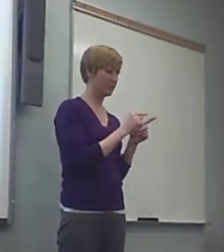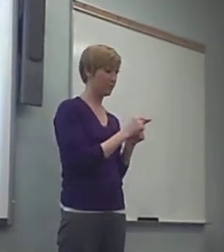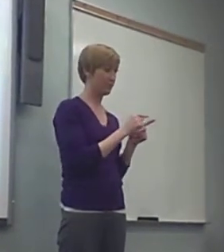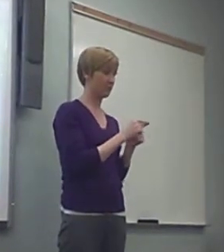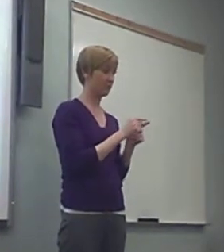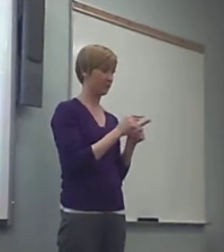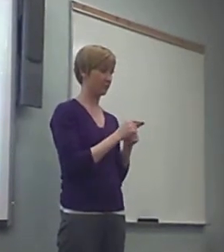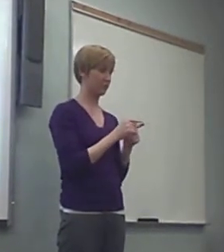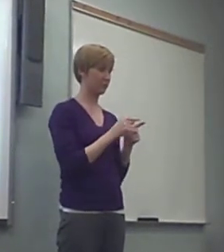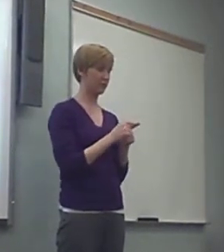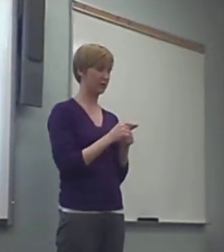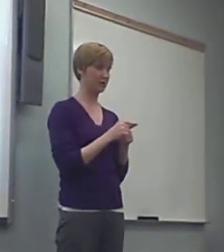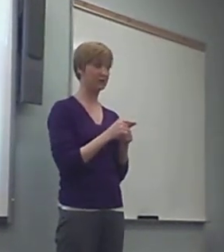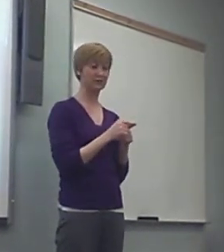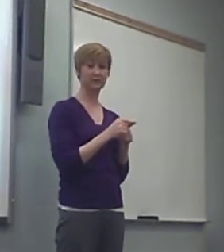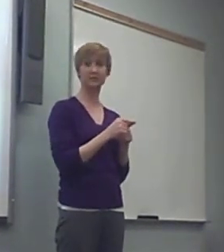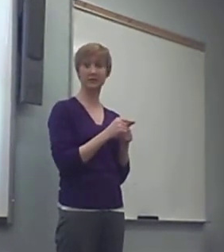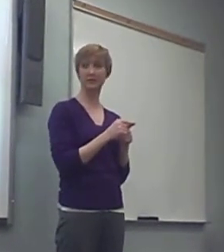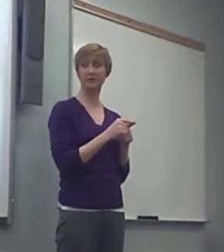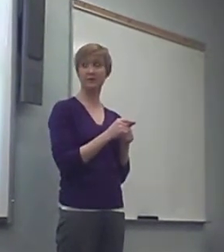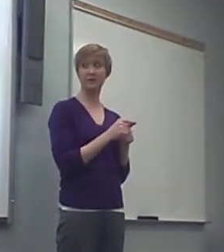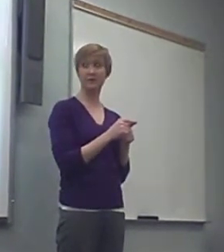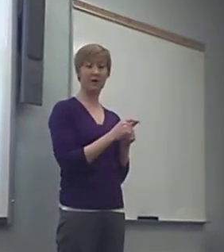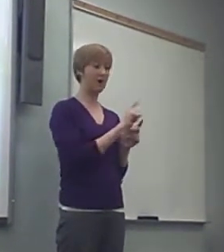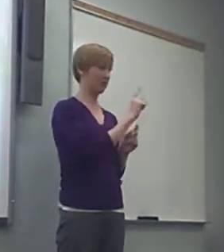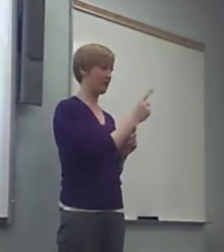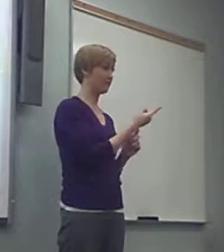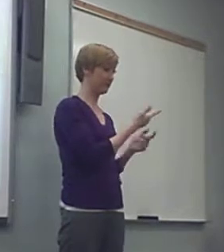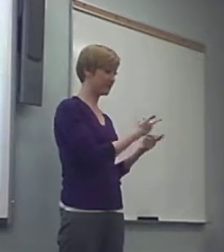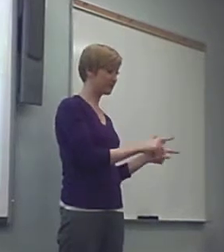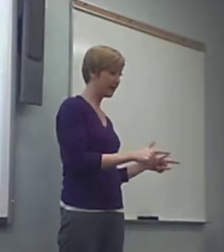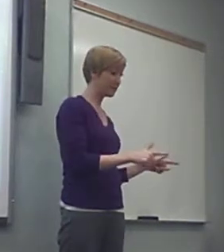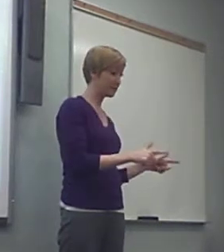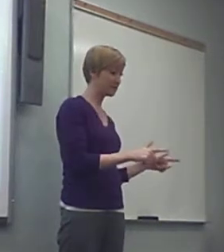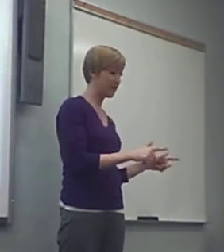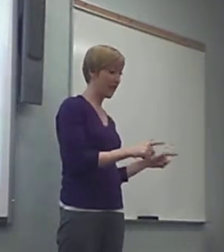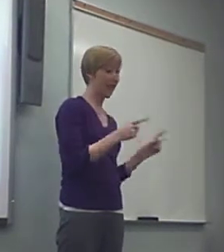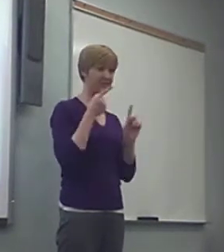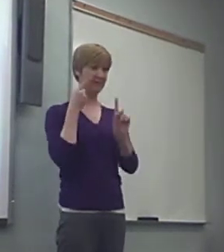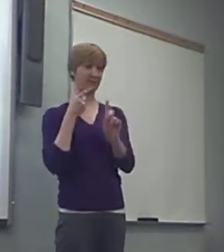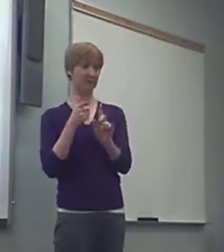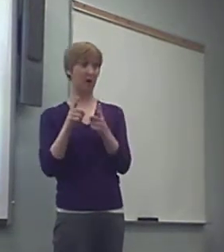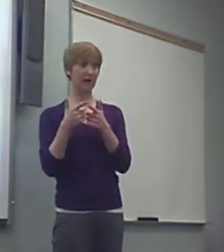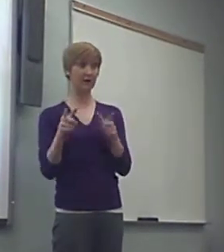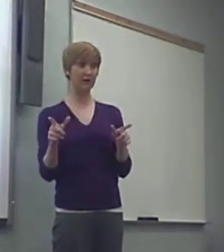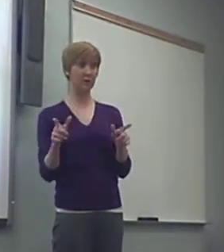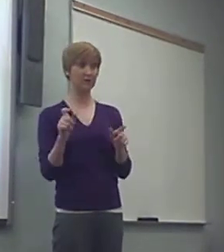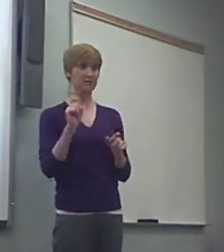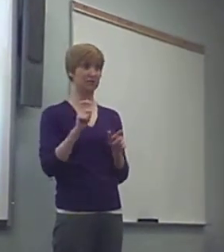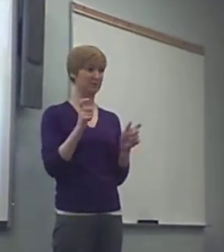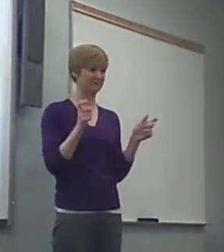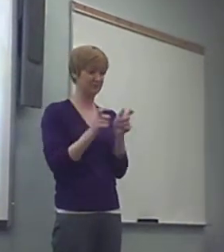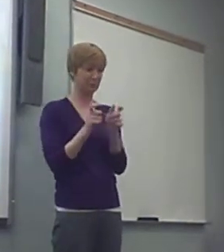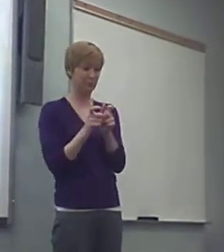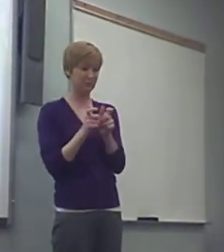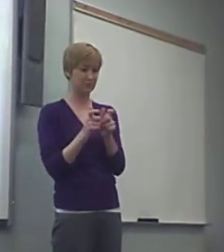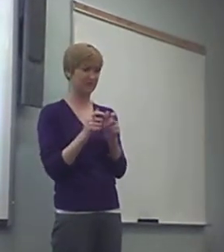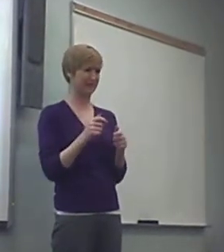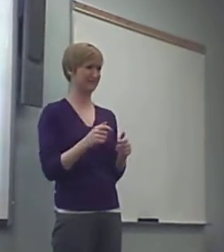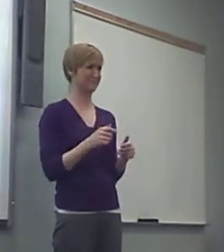the words of the target language have to be a lot closer. You can't go, you just can't do that. But you can in